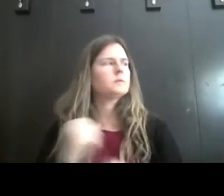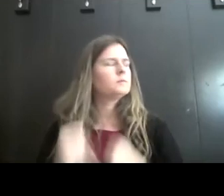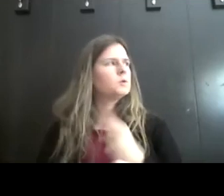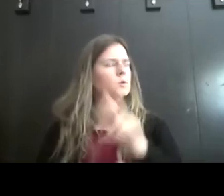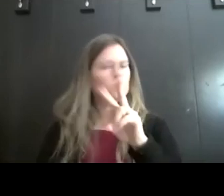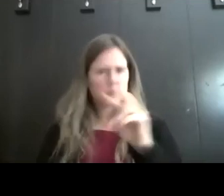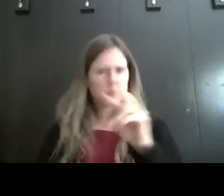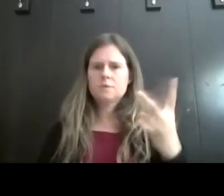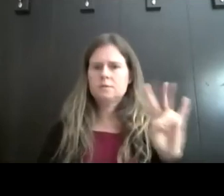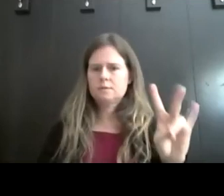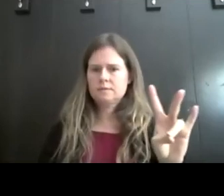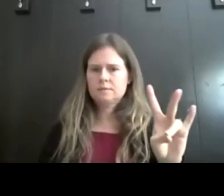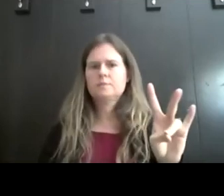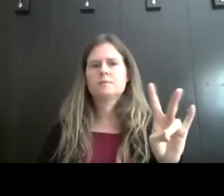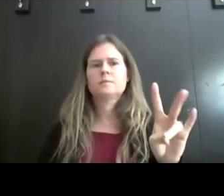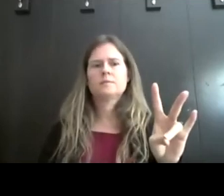2017.